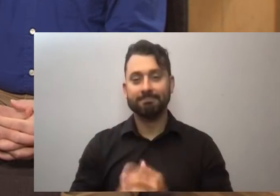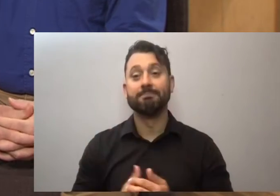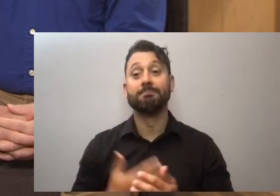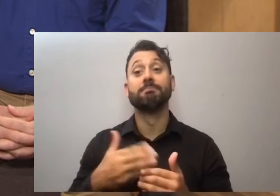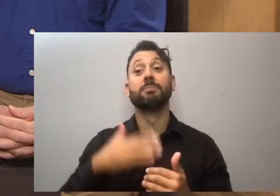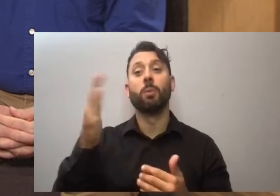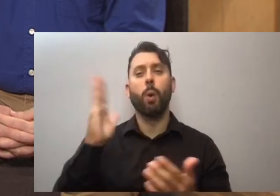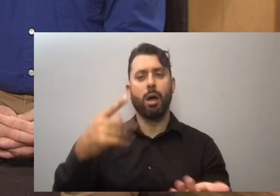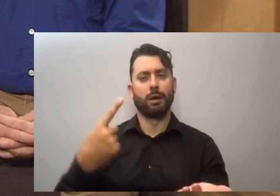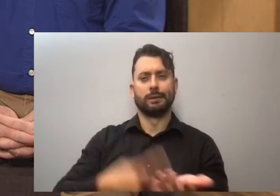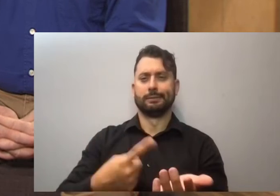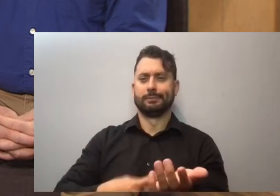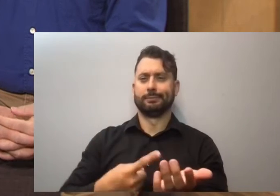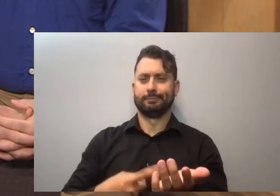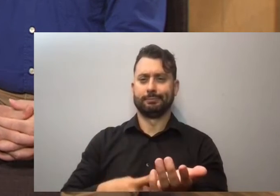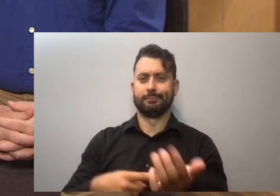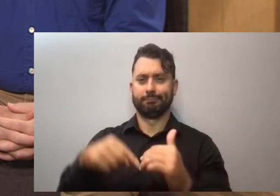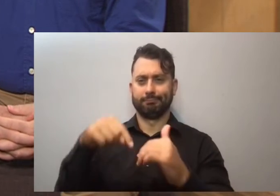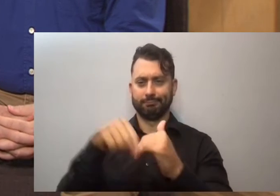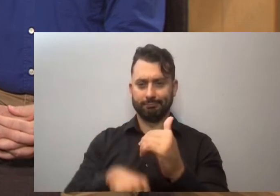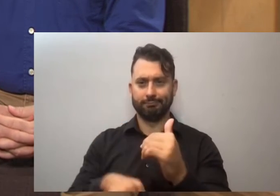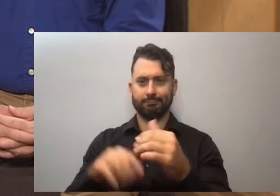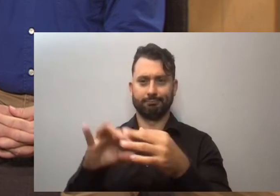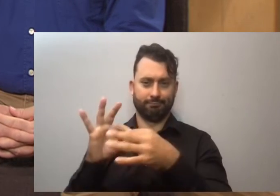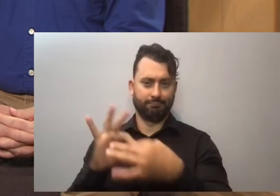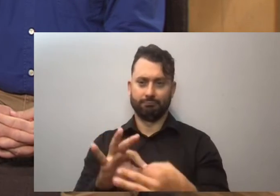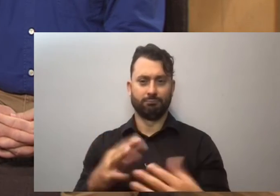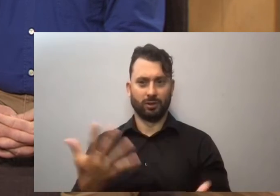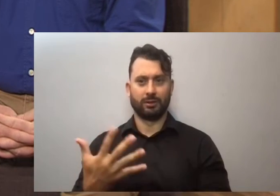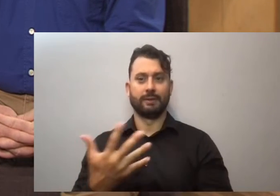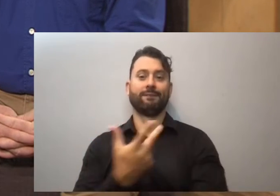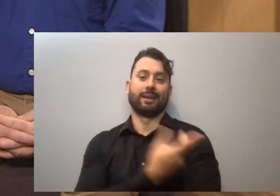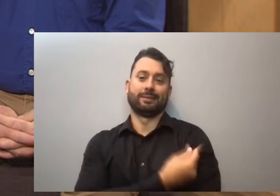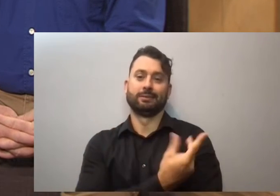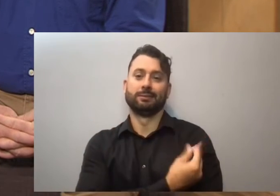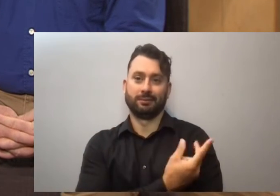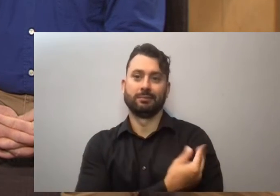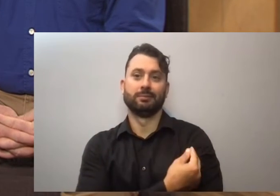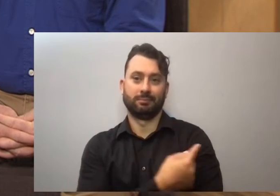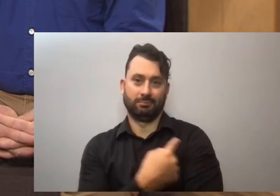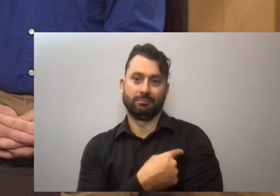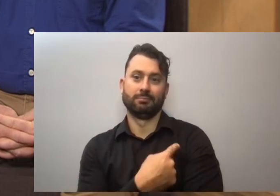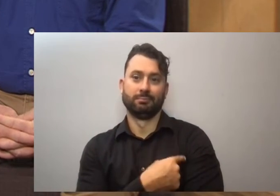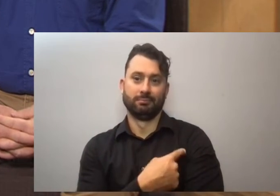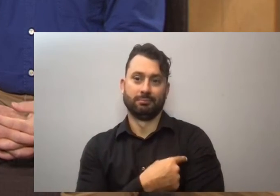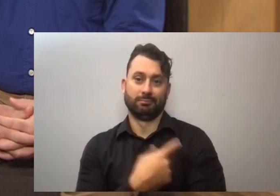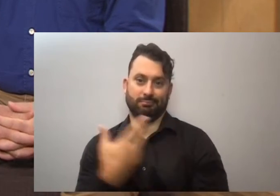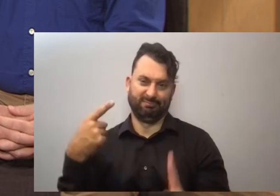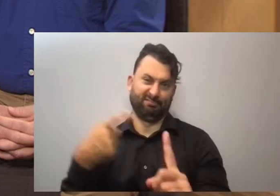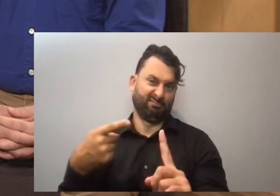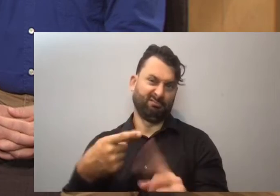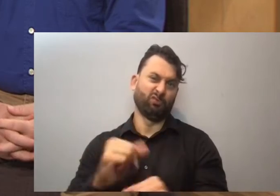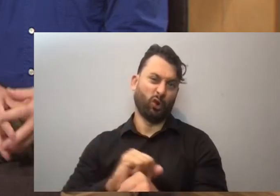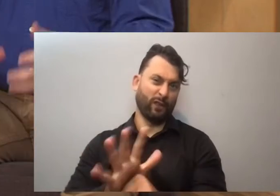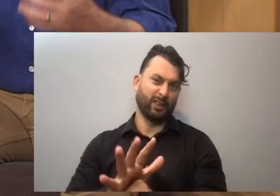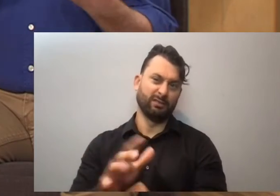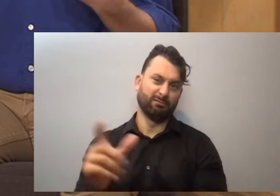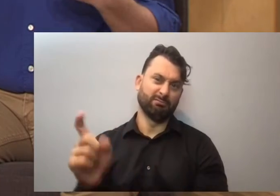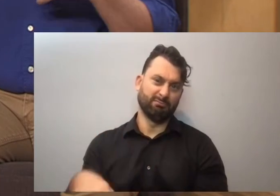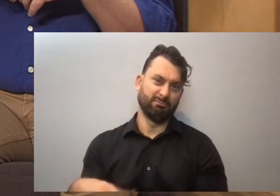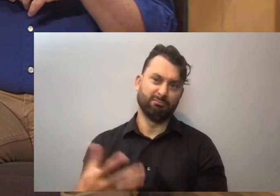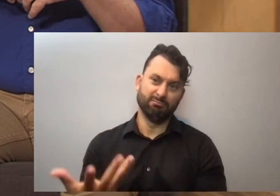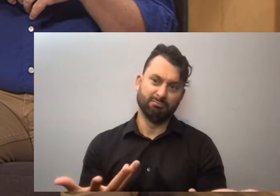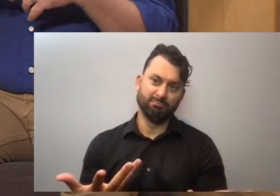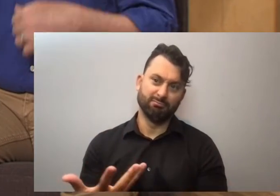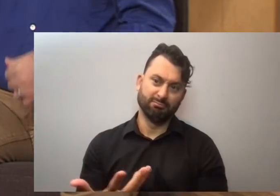and next time we'll have further discussion on the vaccine and vaccinations for COVID-19.